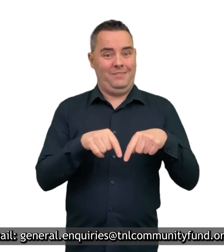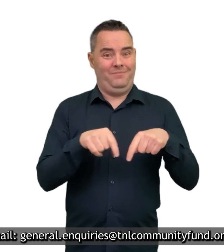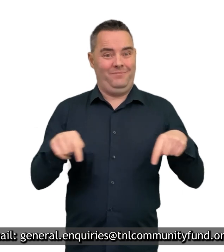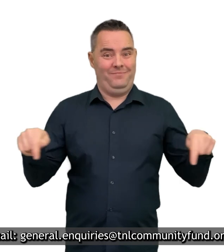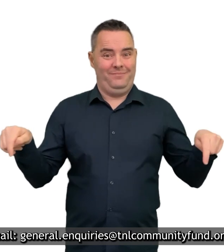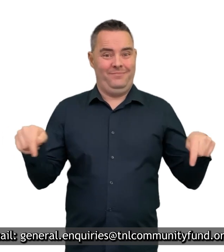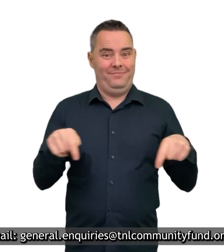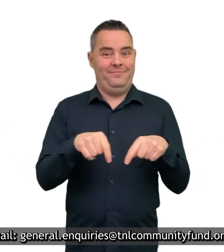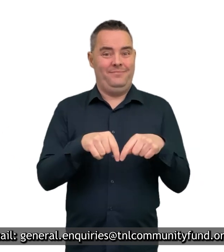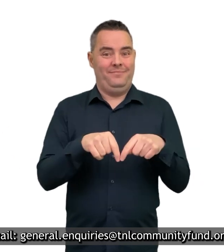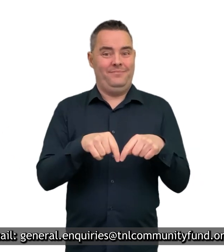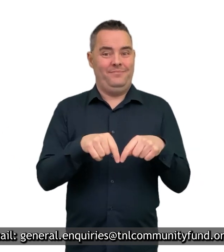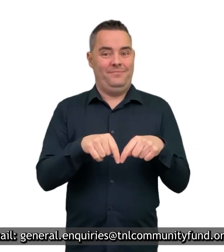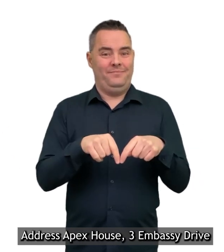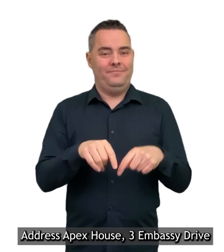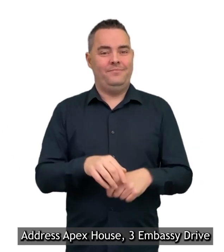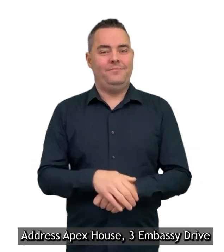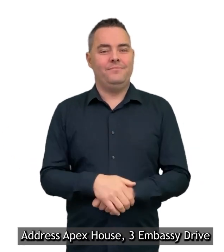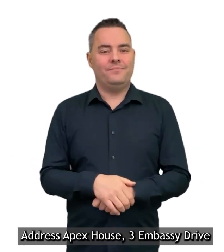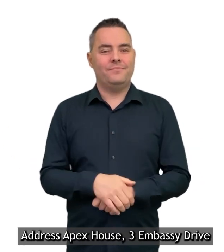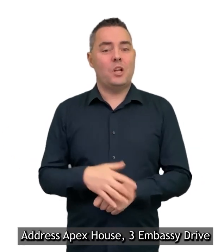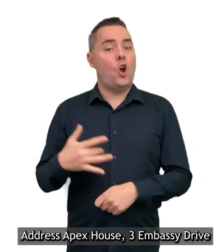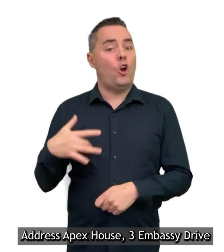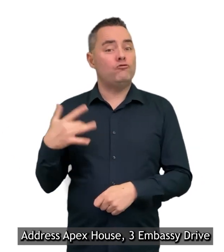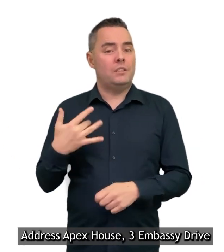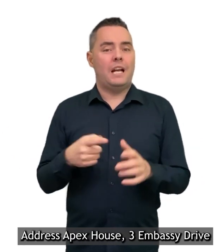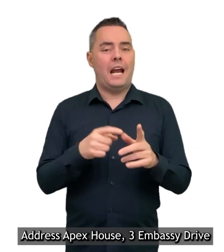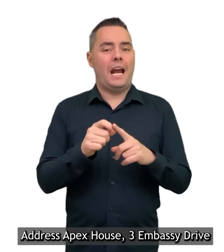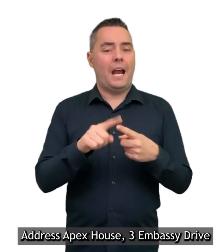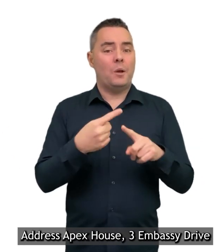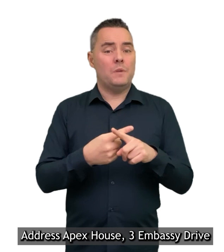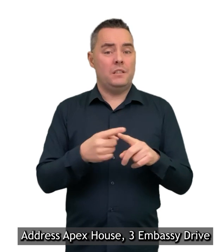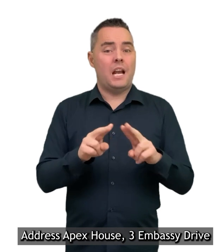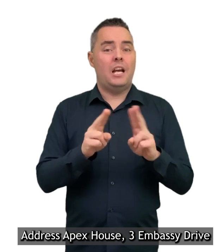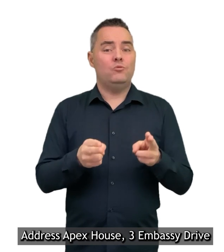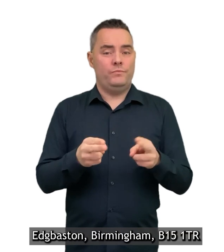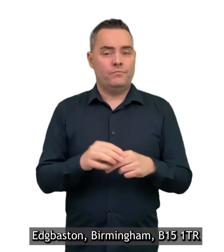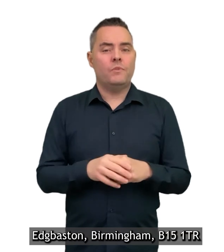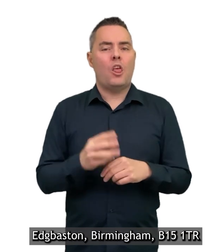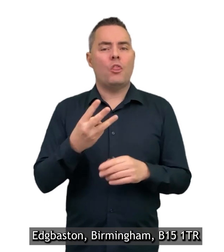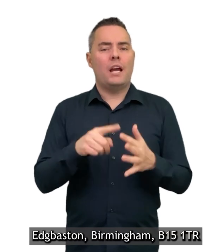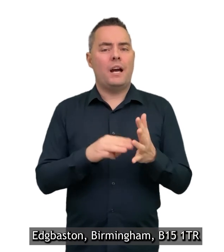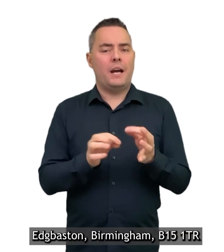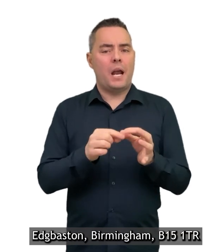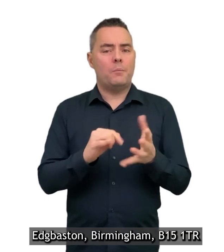general.inquiries@tnlcommunityfund.org.uk. Address Apex House, 3 Embassy Drive, Edgbaston, Birmingham,